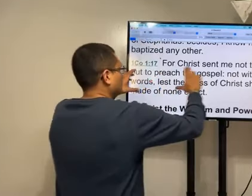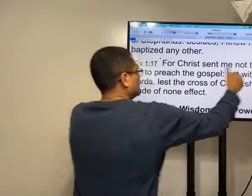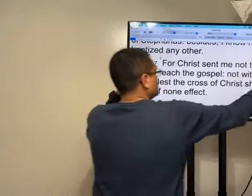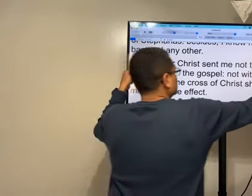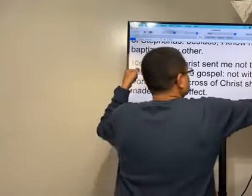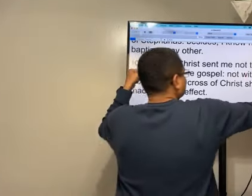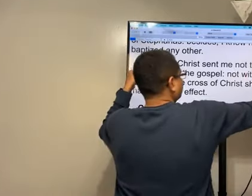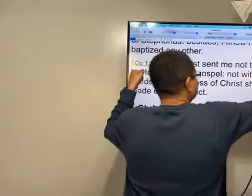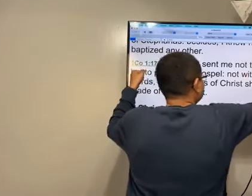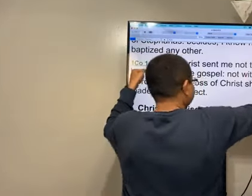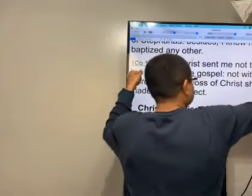And I looked at it and said,